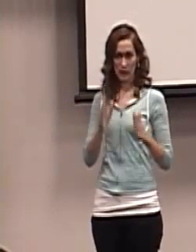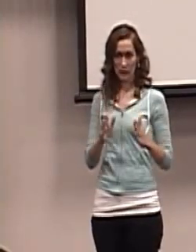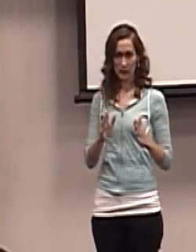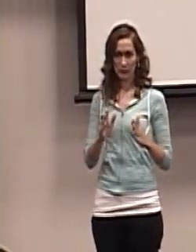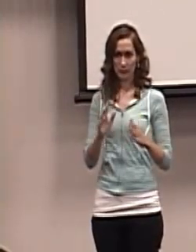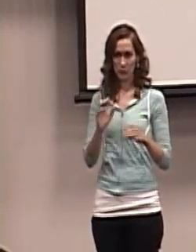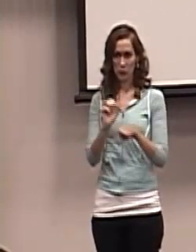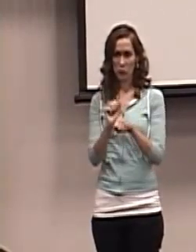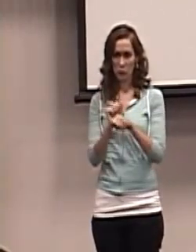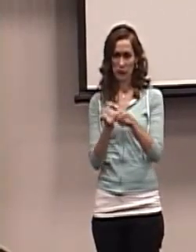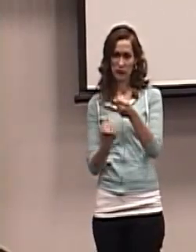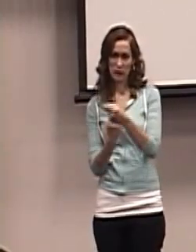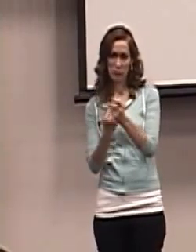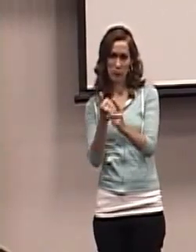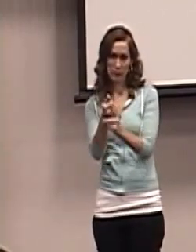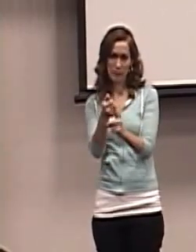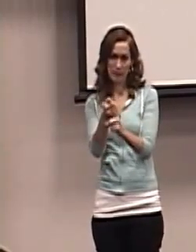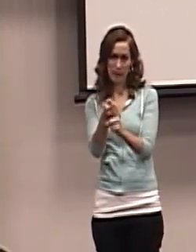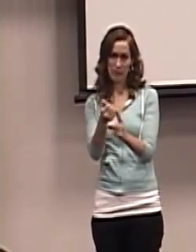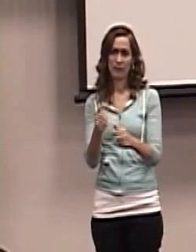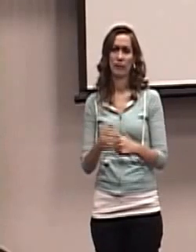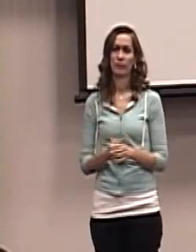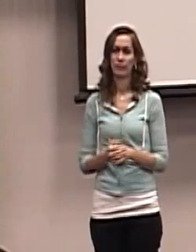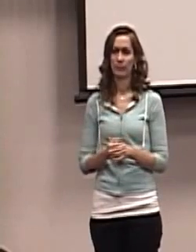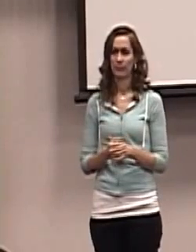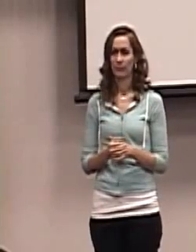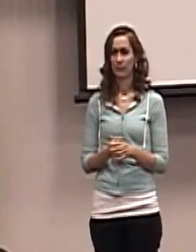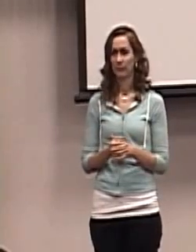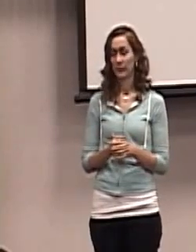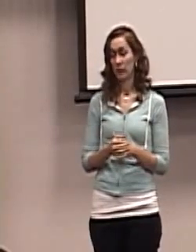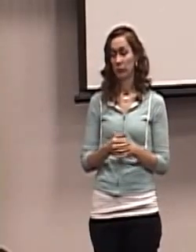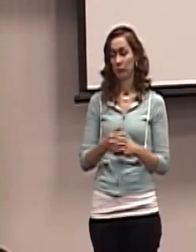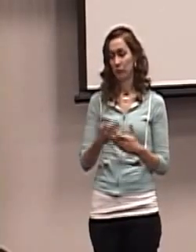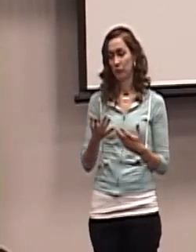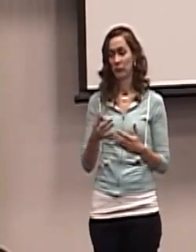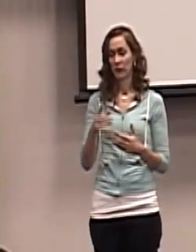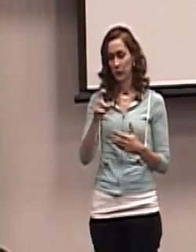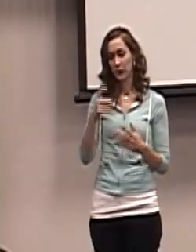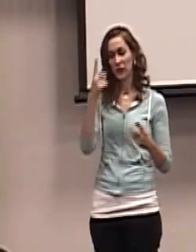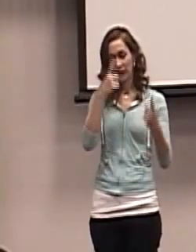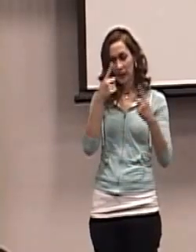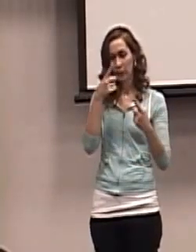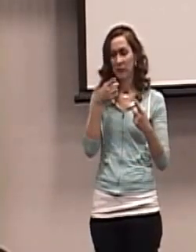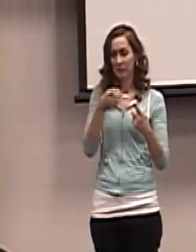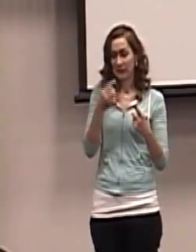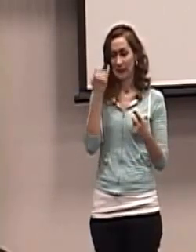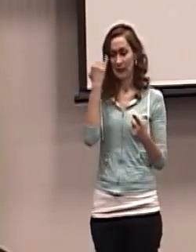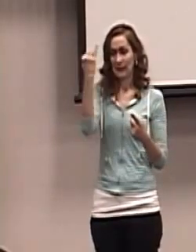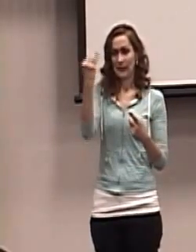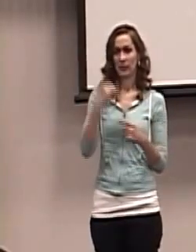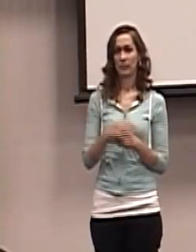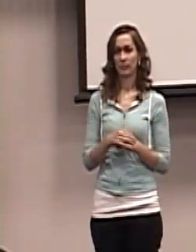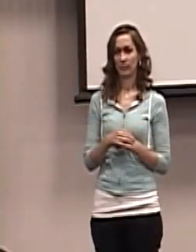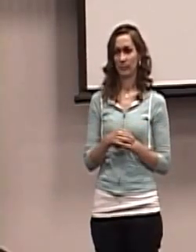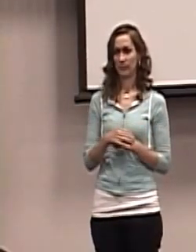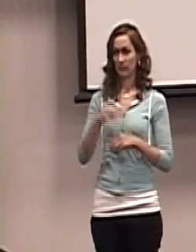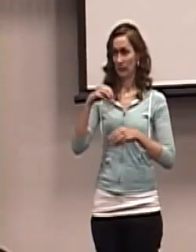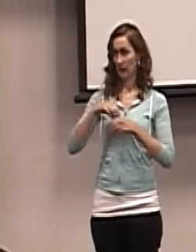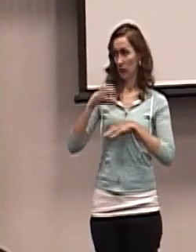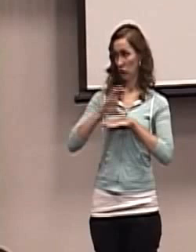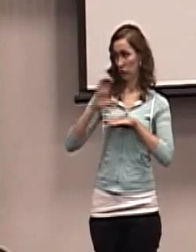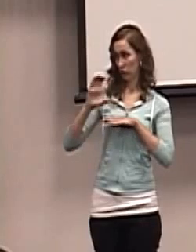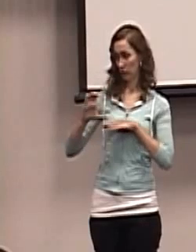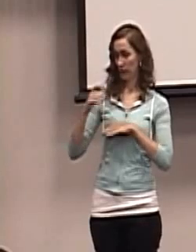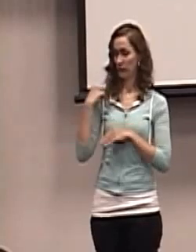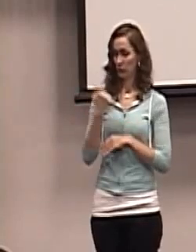closed subject. It's not something which we should not ever consider. And I really believe that we in the Lord's church need to diversify